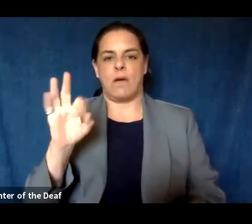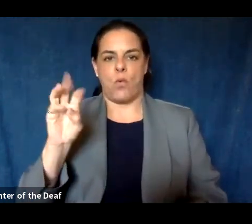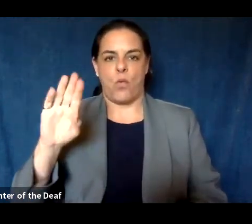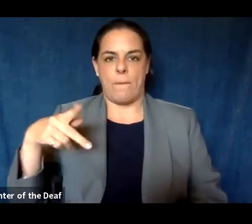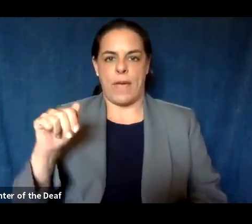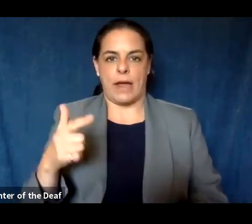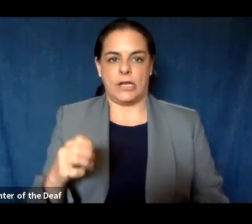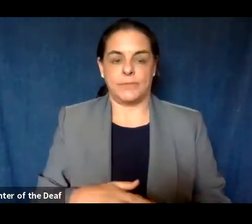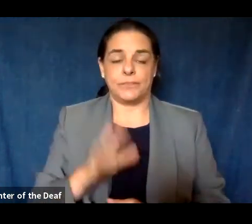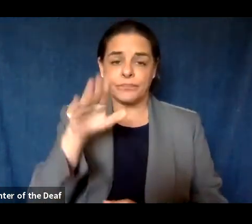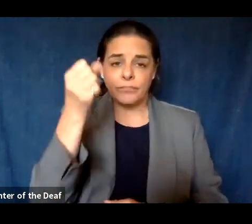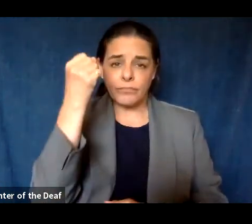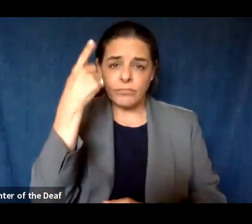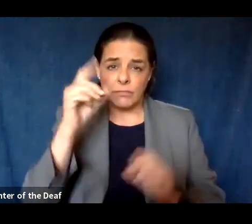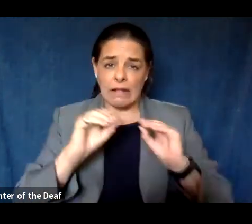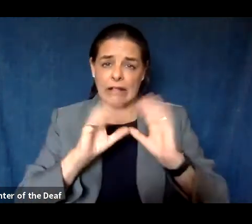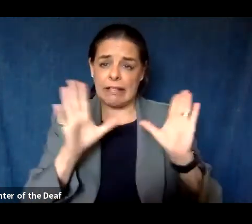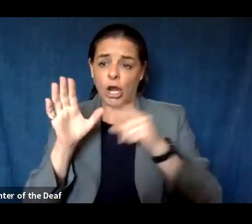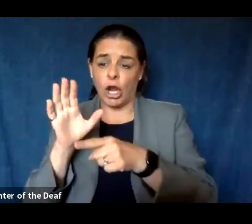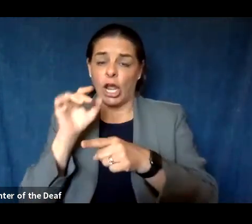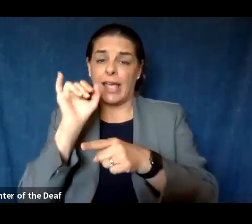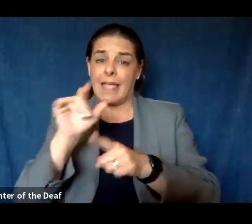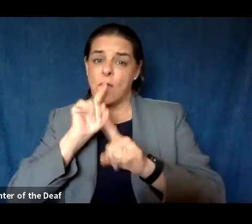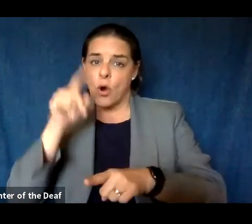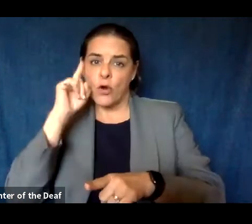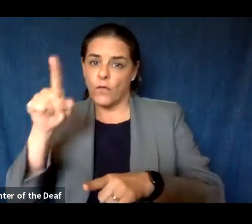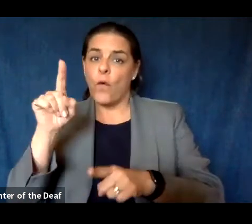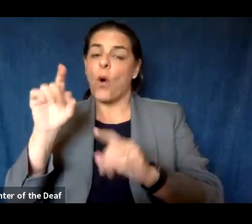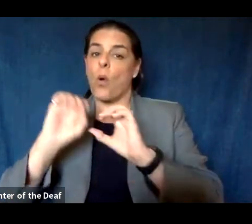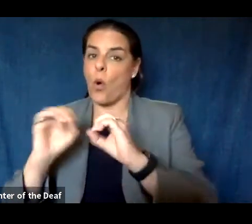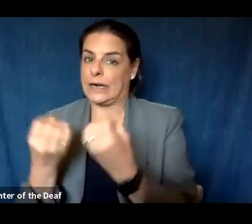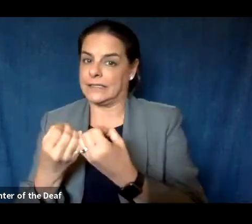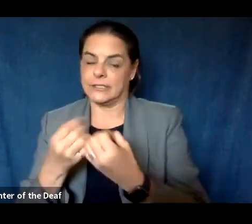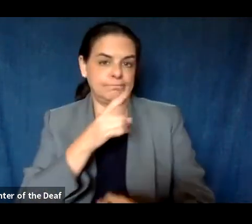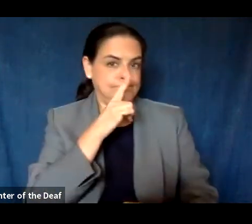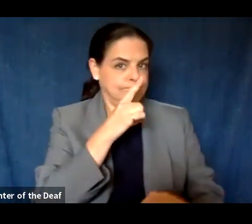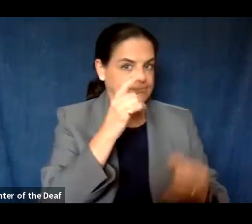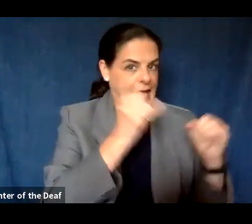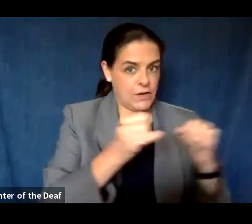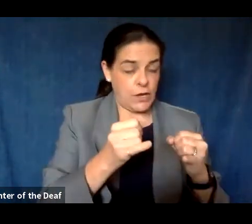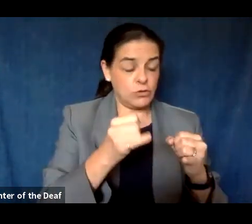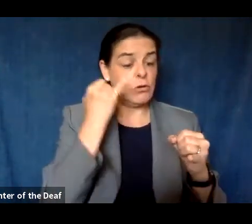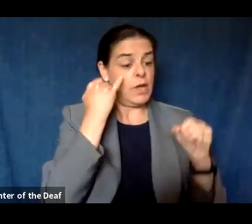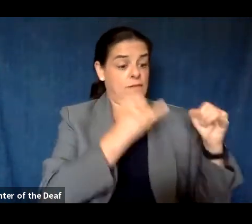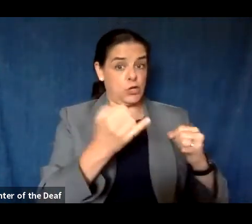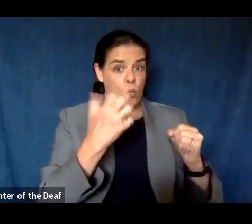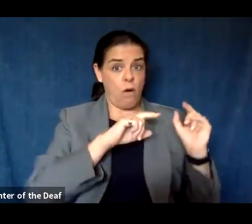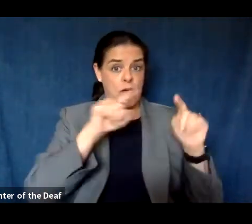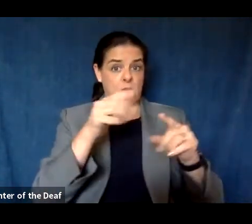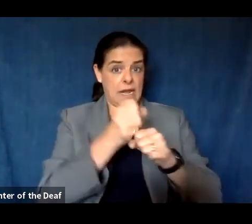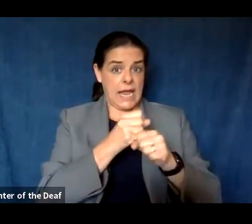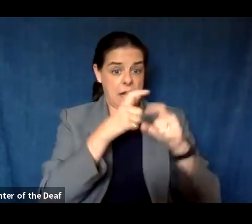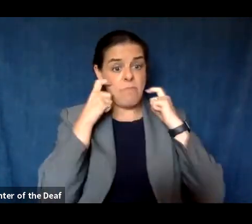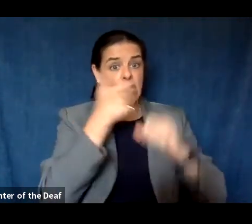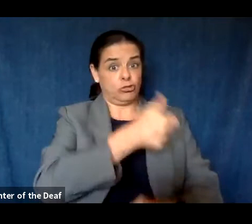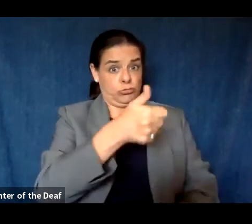clarity, this order is for organizations, not individuals. Individuals can continue to come to KCHD's main location